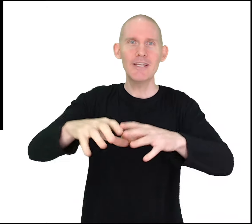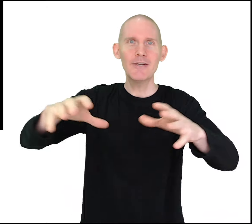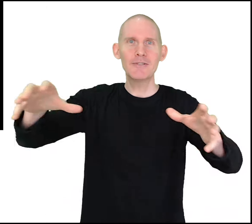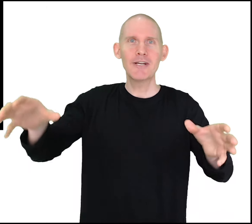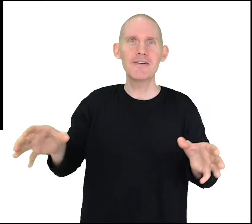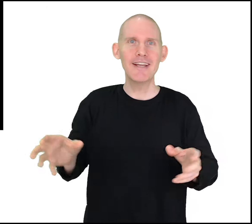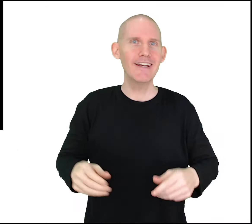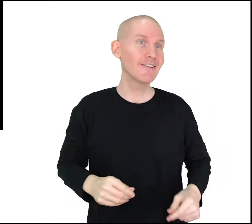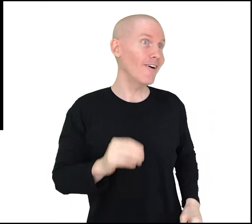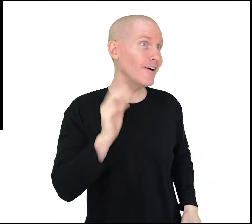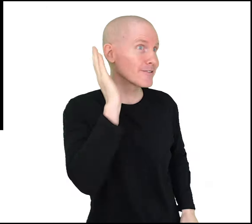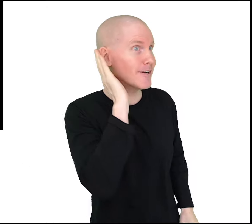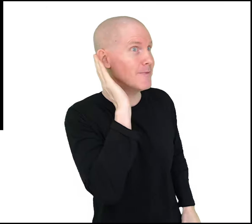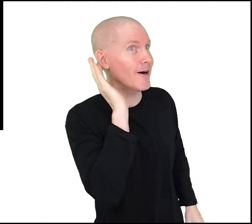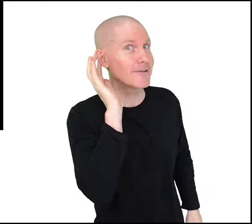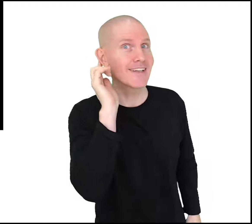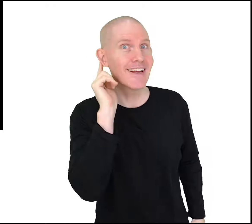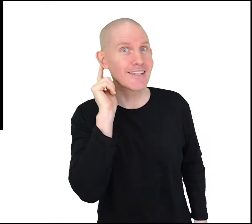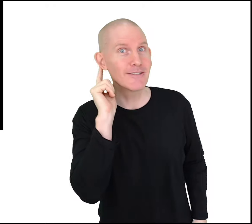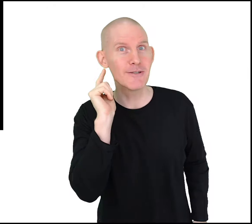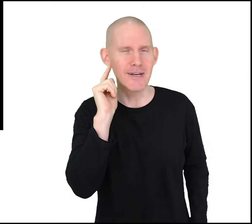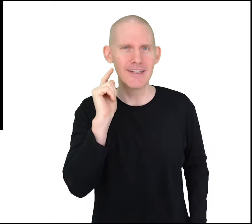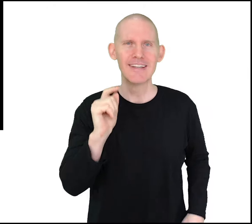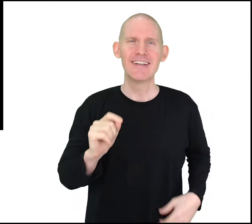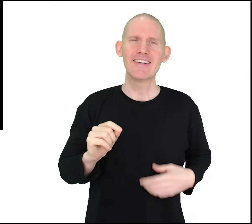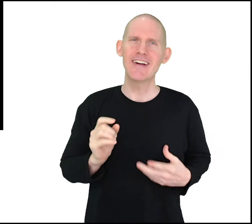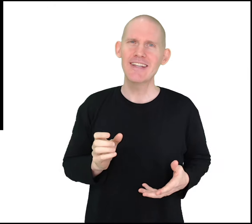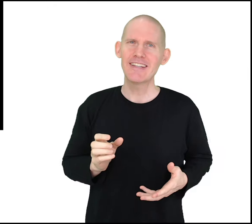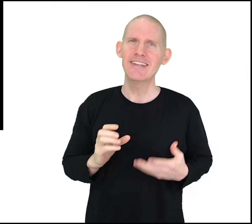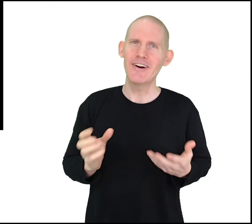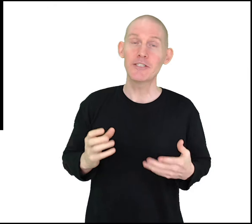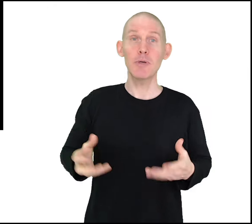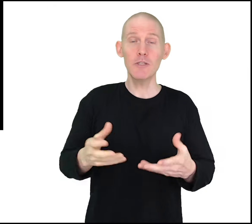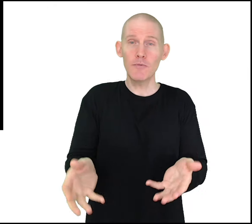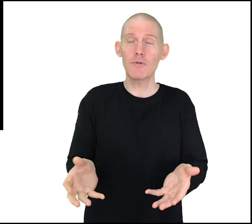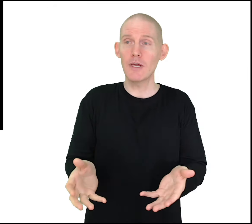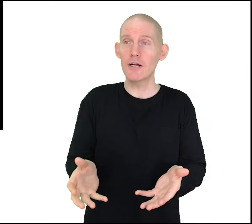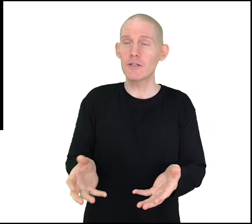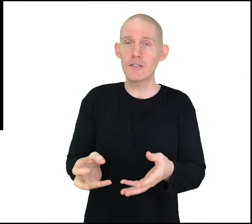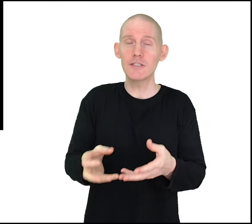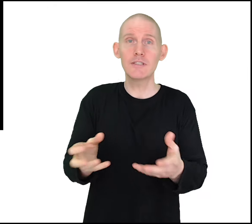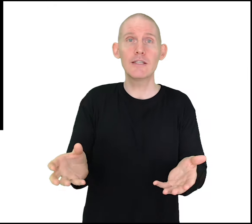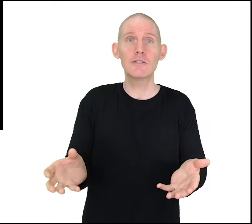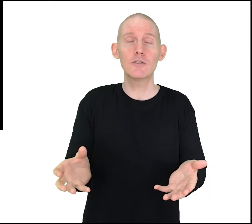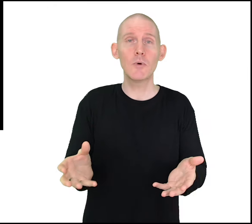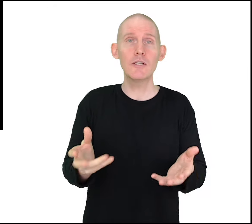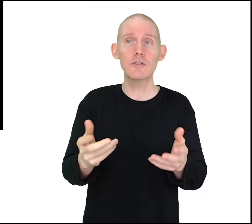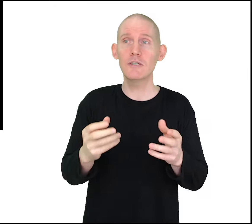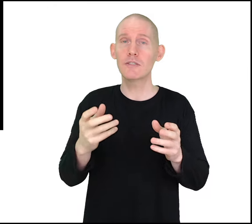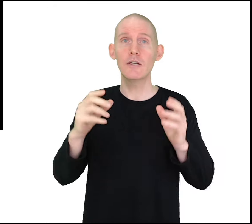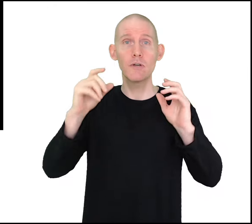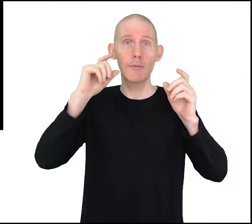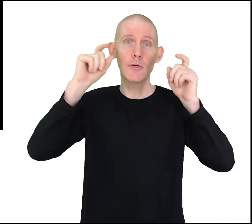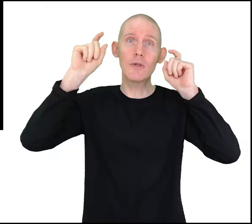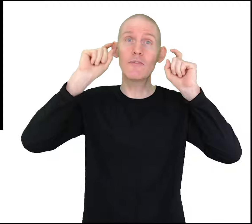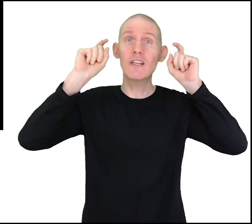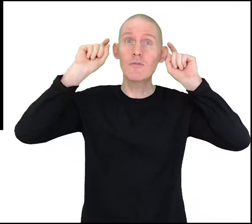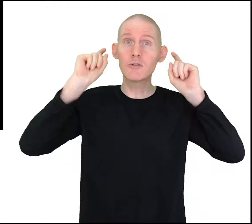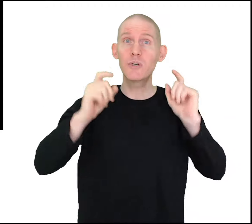huge hearing aid and they're all somehow connected to it, right? No, especially if you're there, you're going to see the situation and see, okay, people have individual hearing